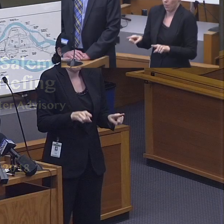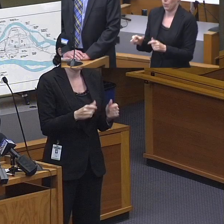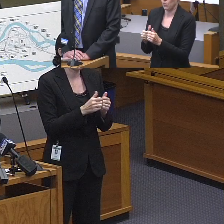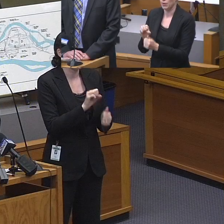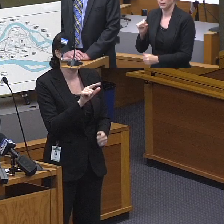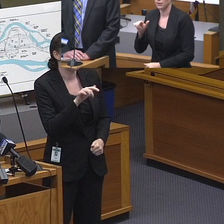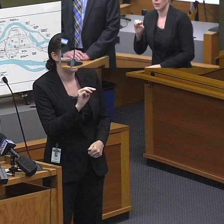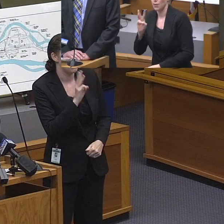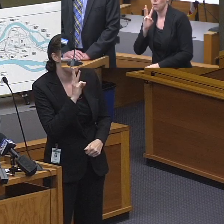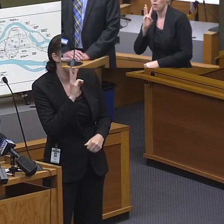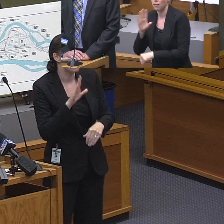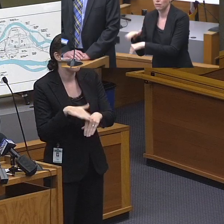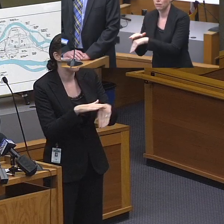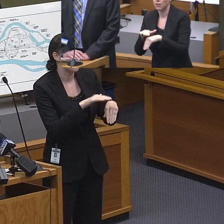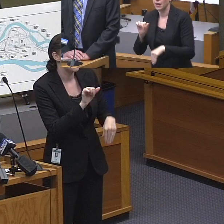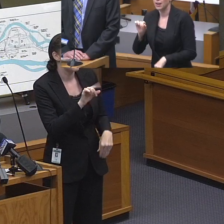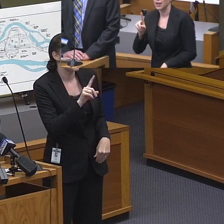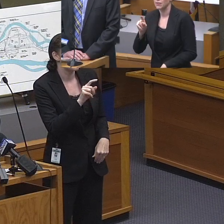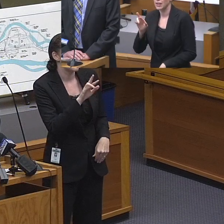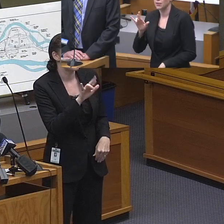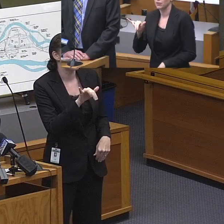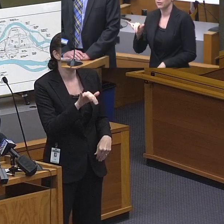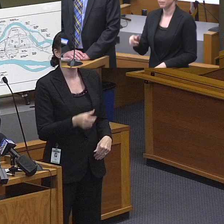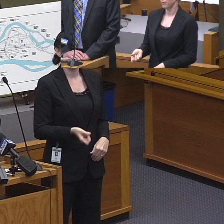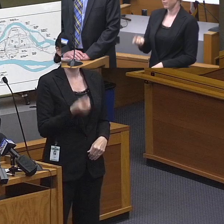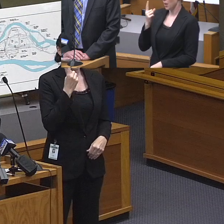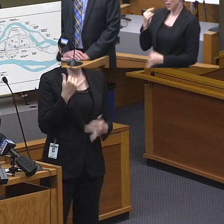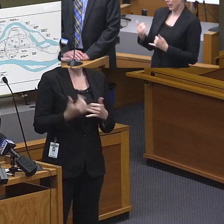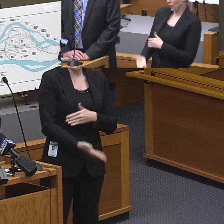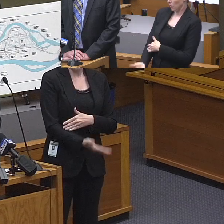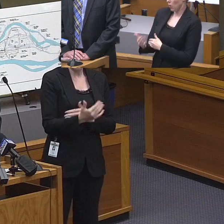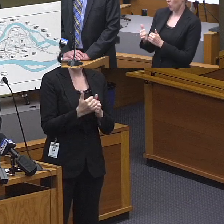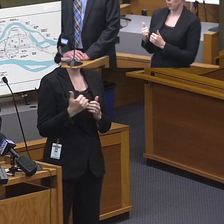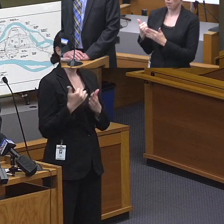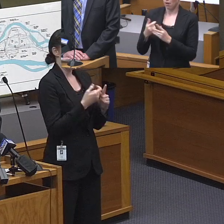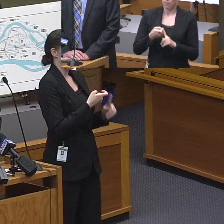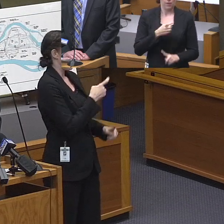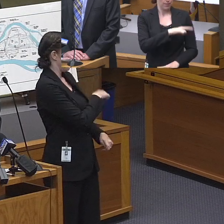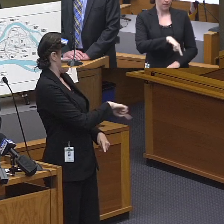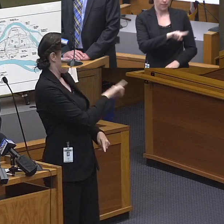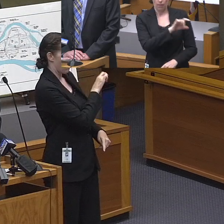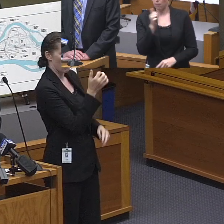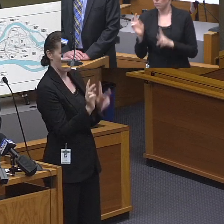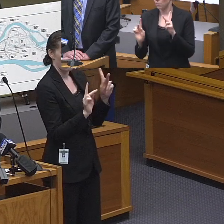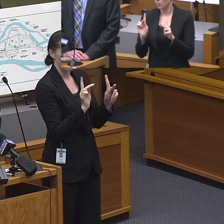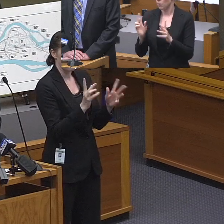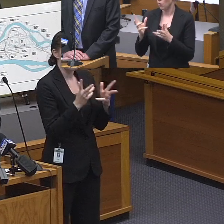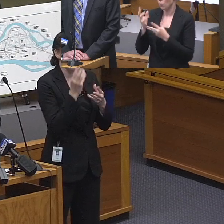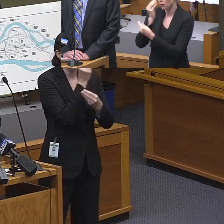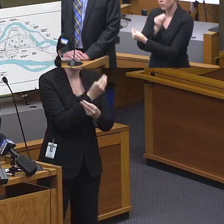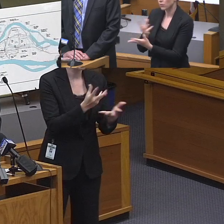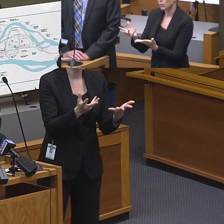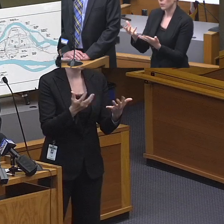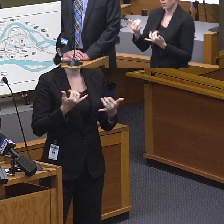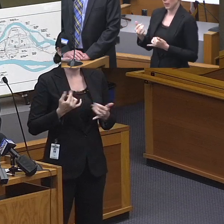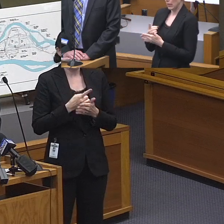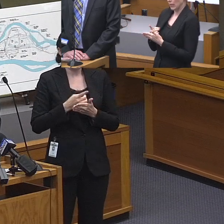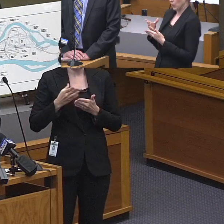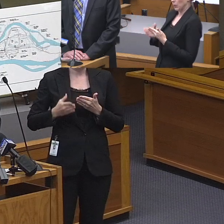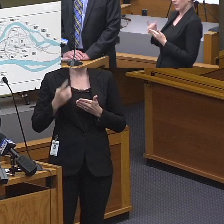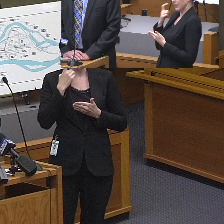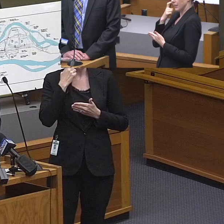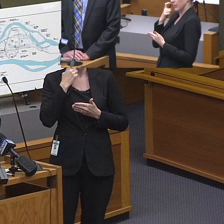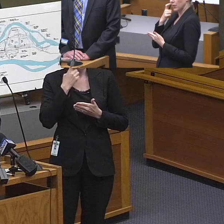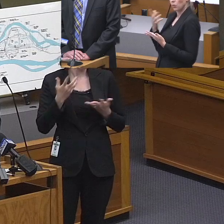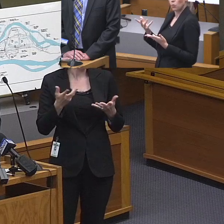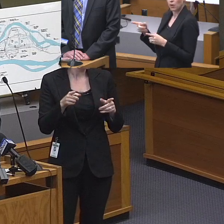Advisory this morning. With help from others, I would like to update you on what occurred over the weekend and what